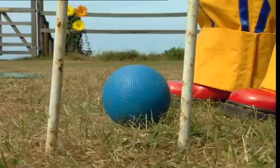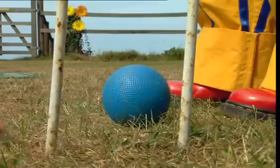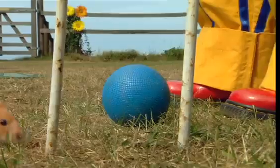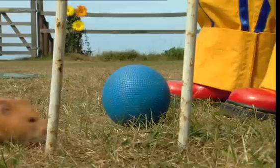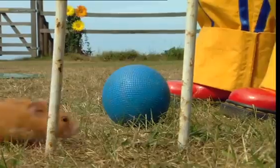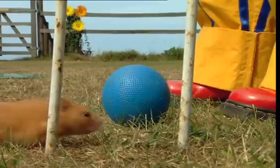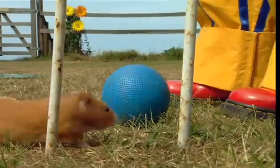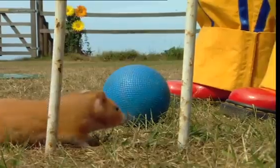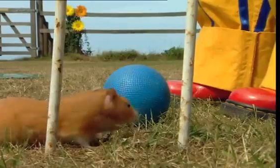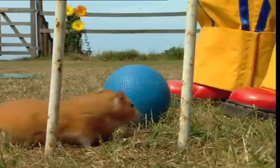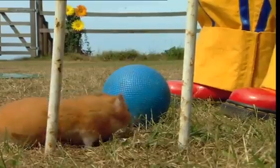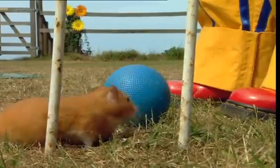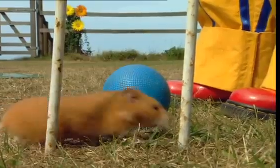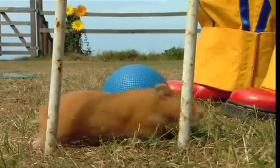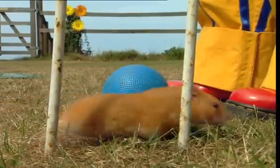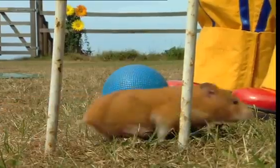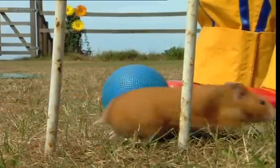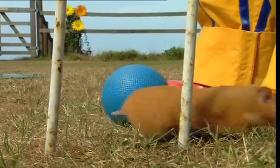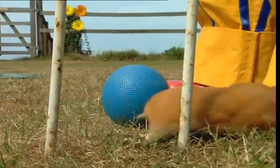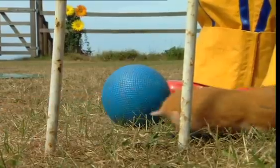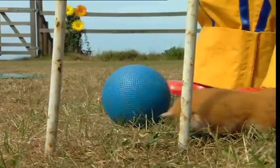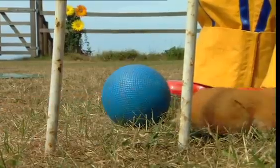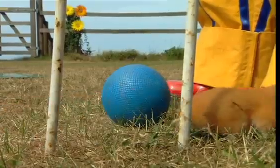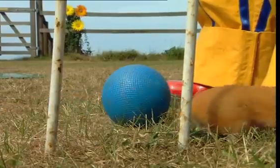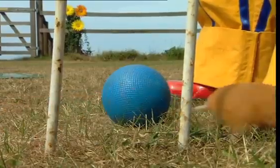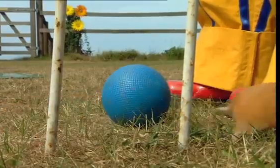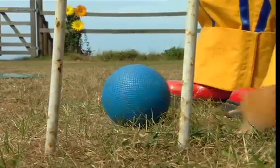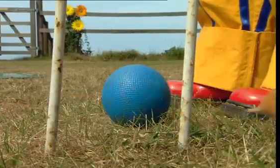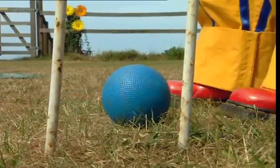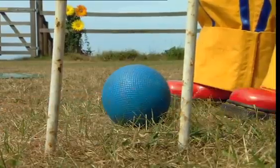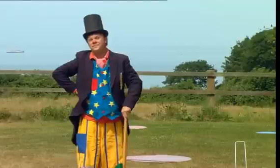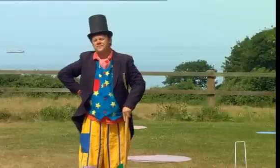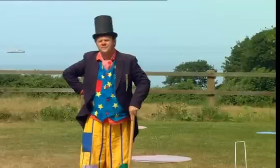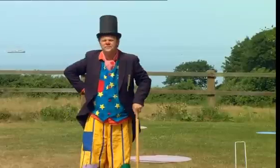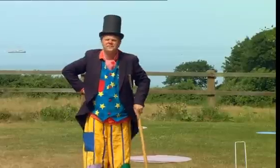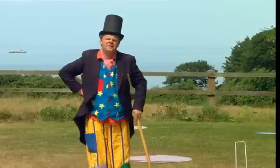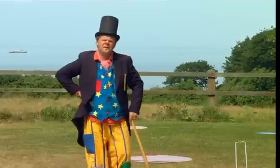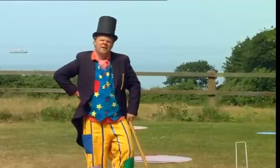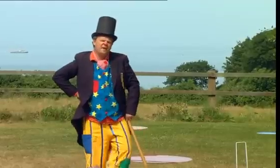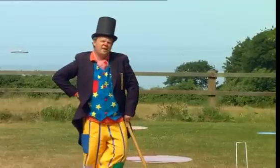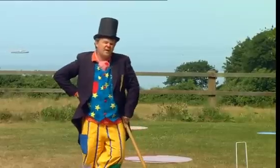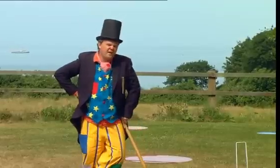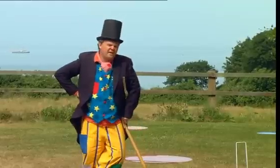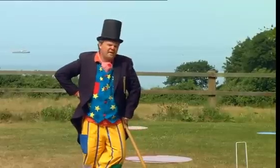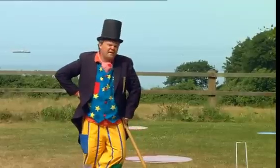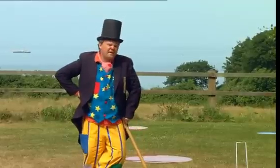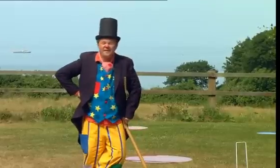Wait, Lord Tumble. Wait? Why? Nothing, Lord Tumble. Enjoy your